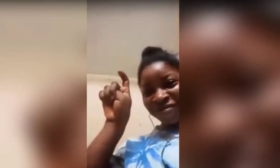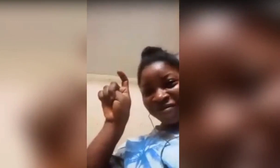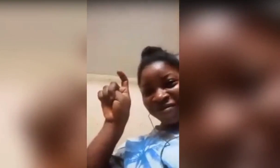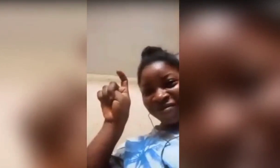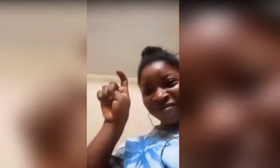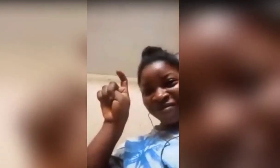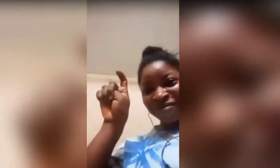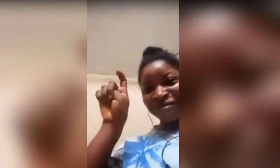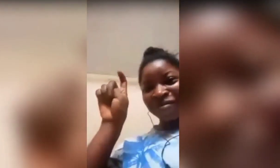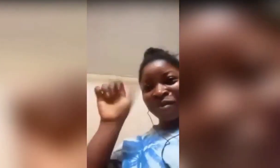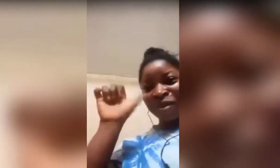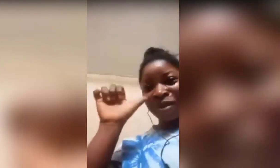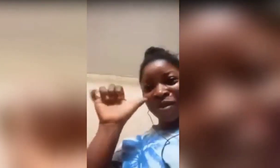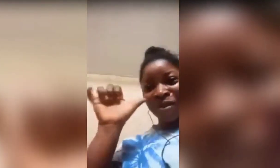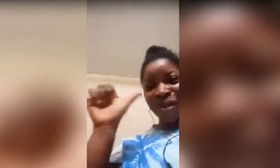And Z.